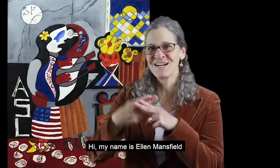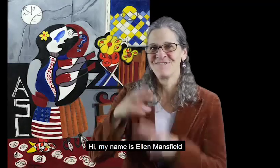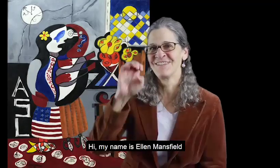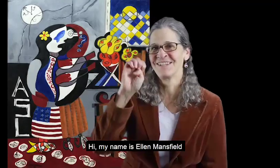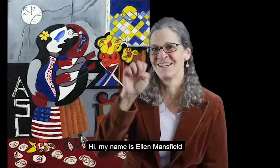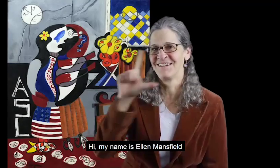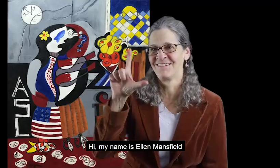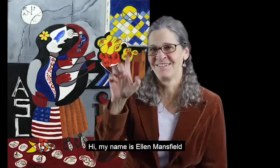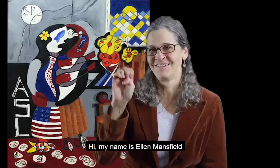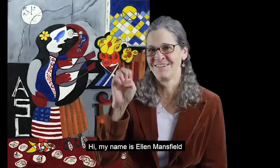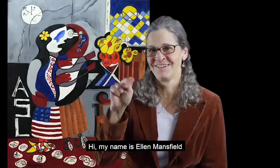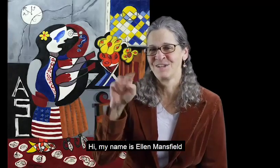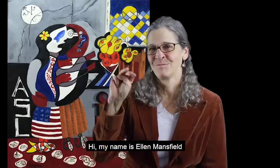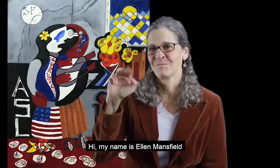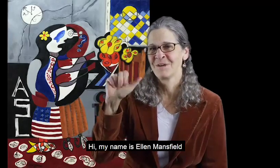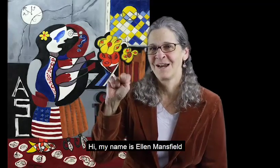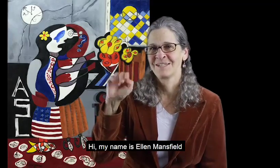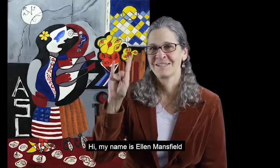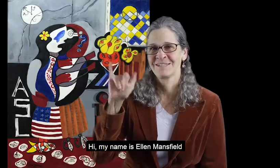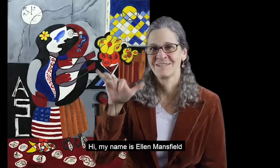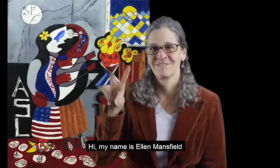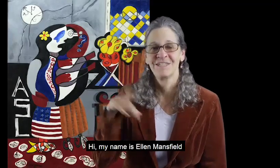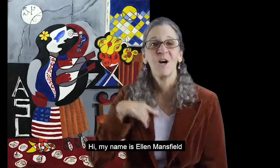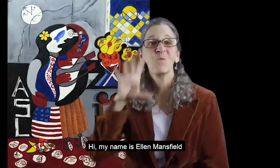Hi, my name is Ellen Mansfield.